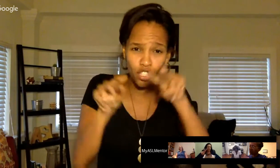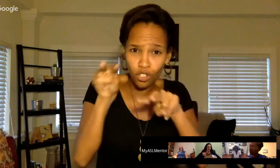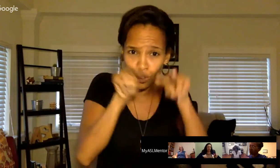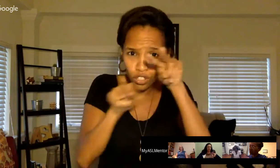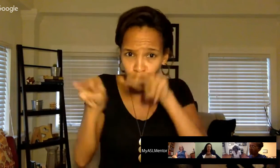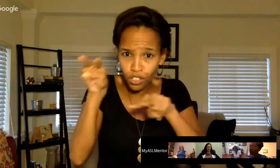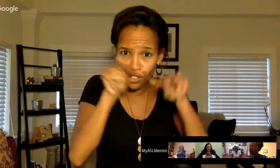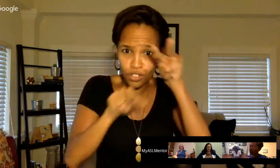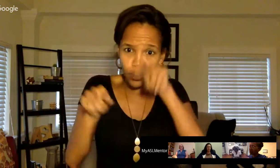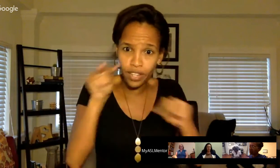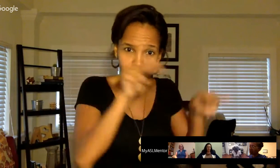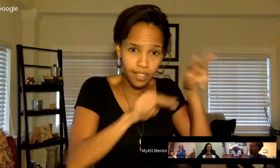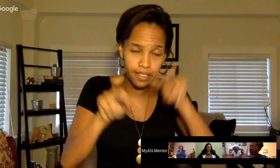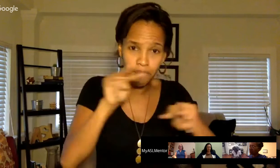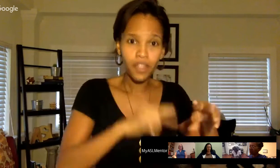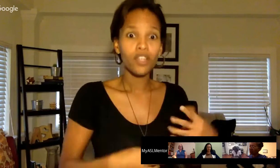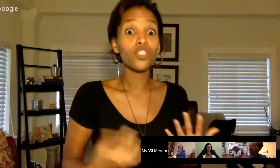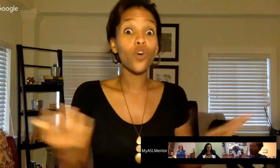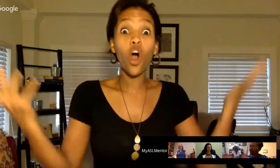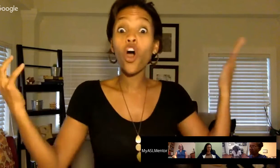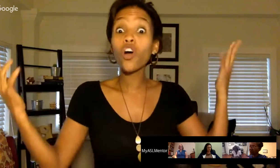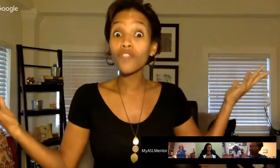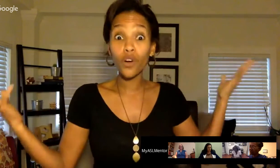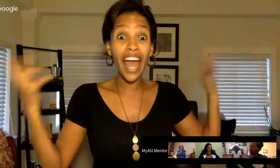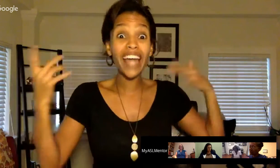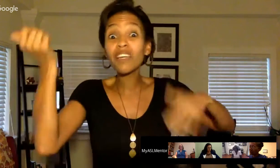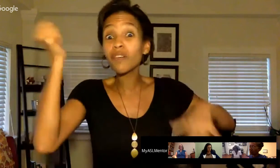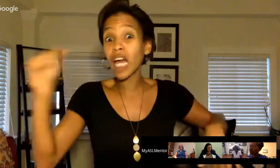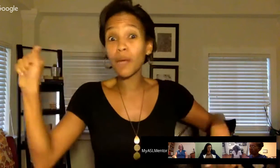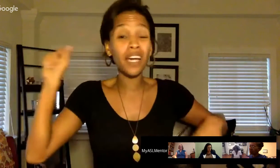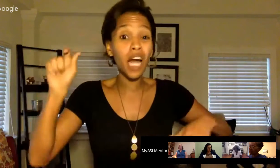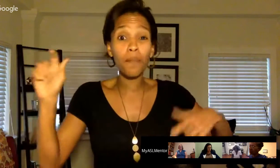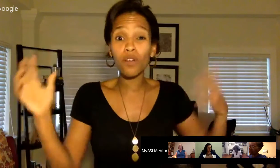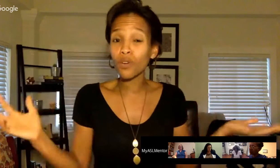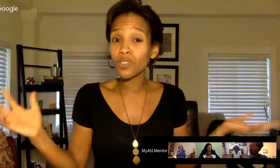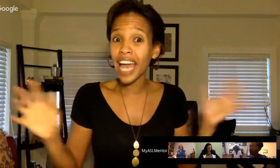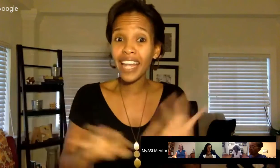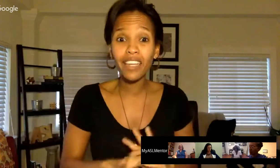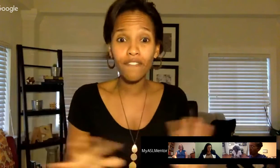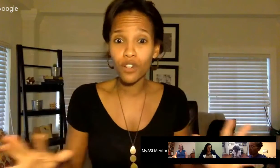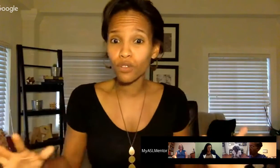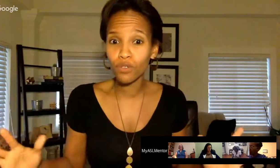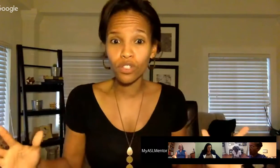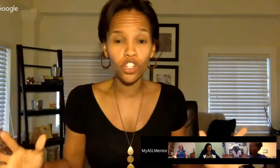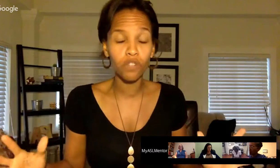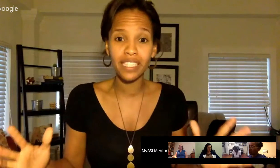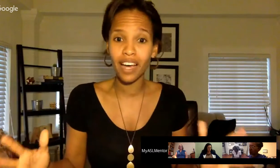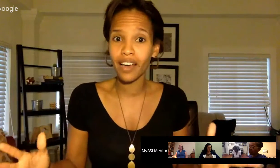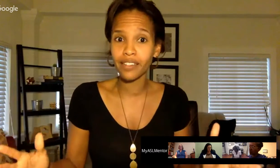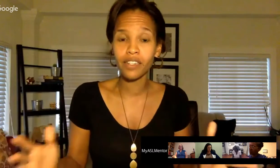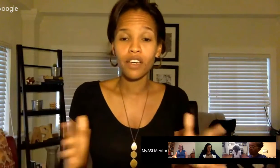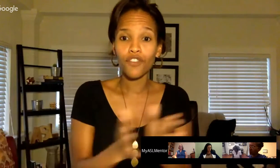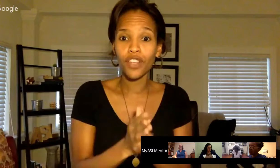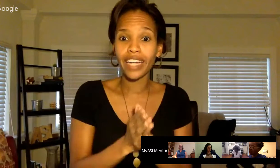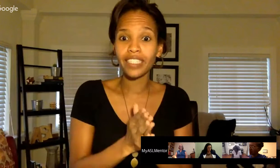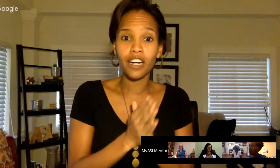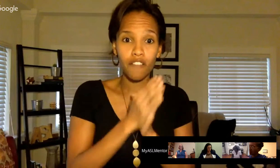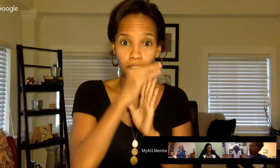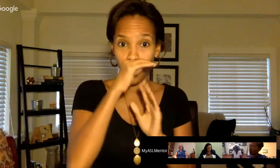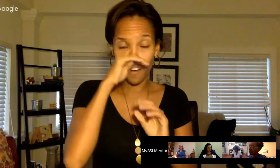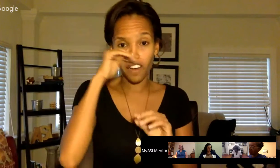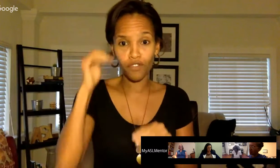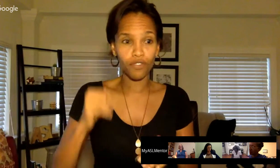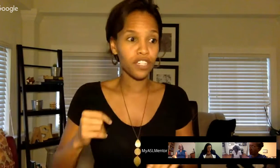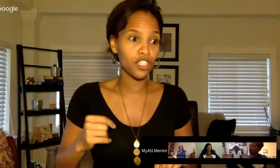intensely, it's circle, circle, circle, circle like this. So all of those, pick a couple of those, any of those could be signed with the